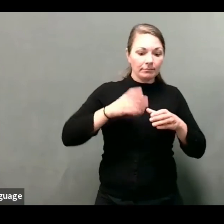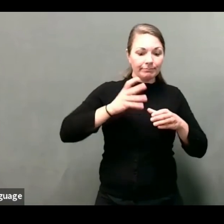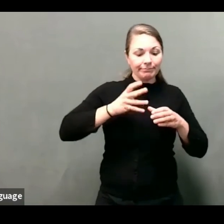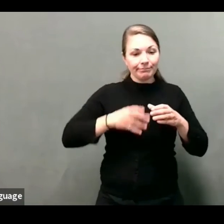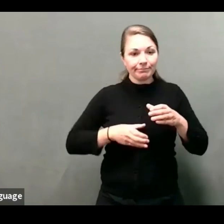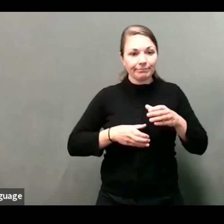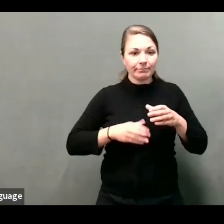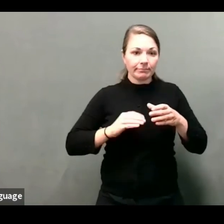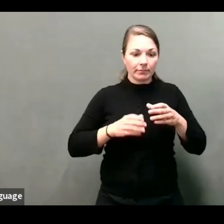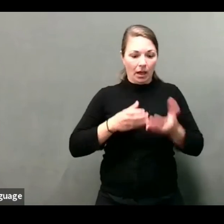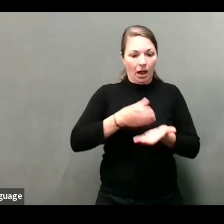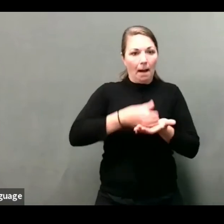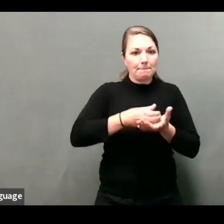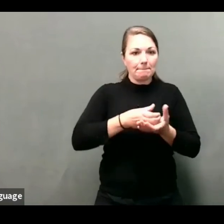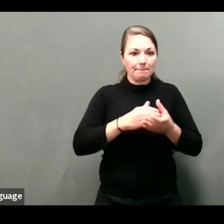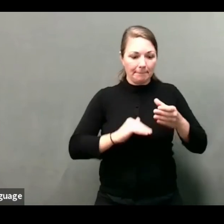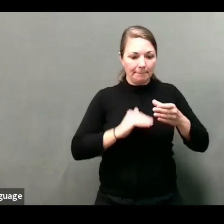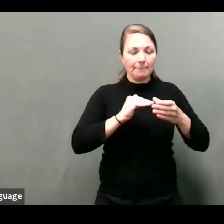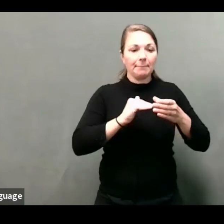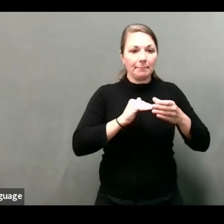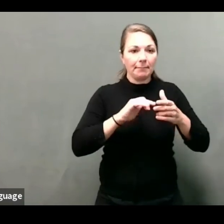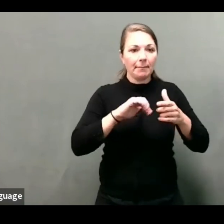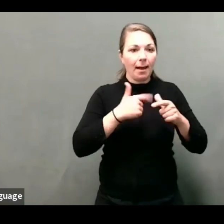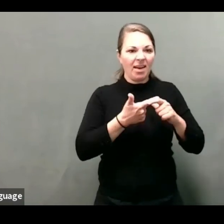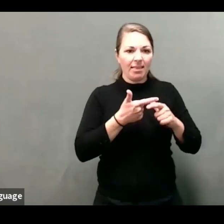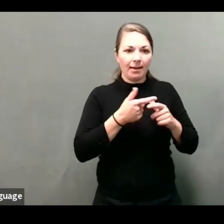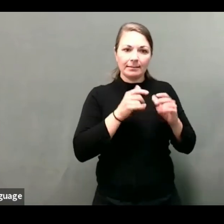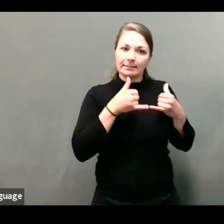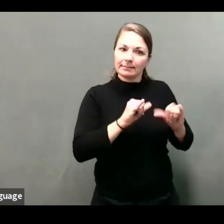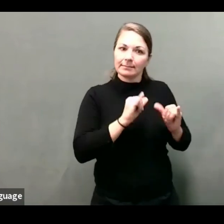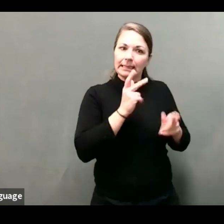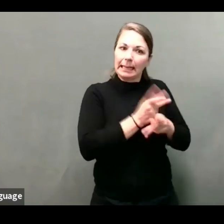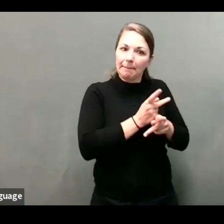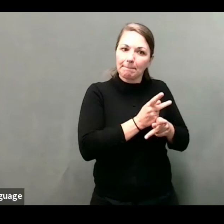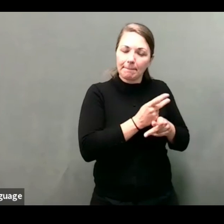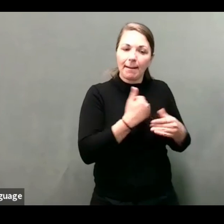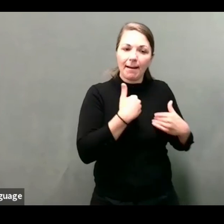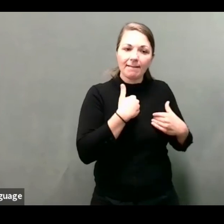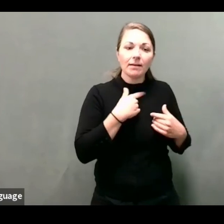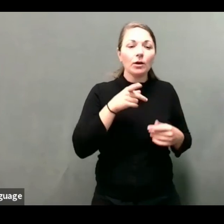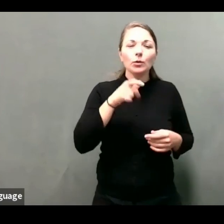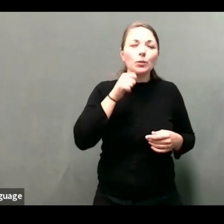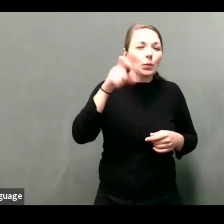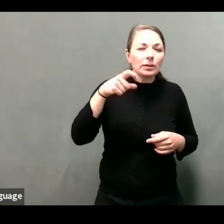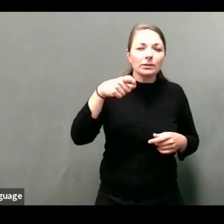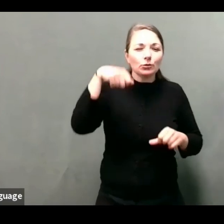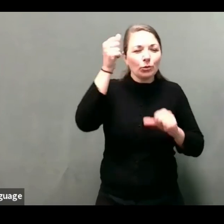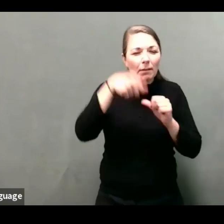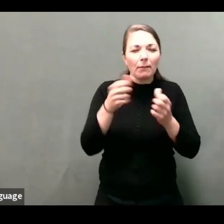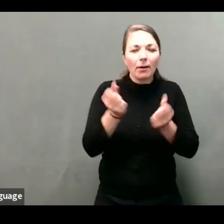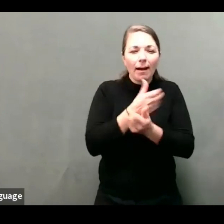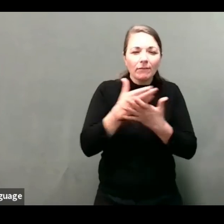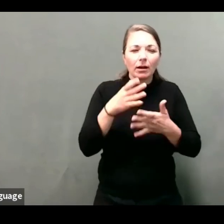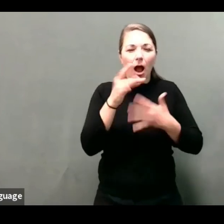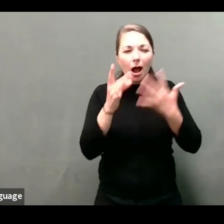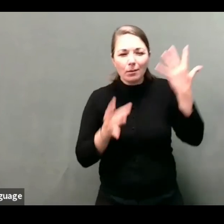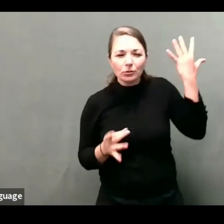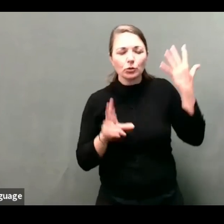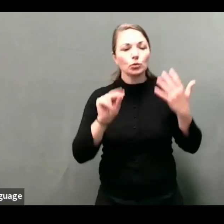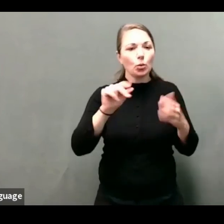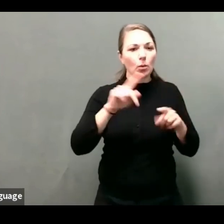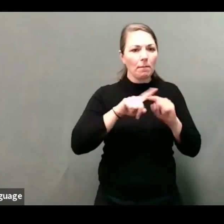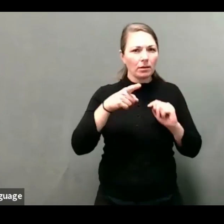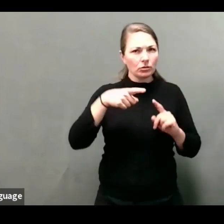bedside. Again, you don't need to memorize each of those workarounds. Just be aware that they exist. And again, if you get a